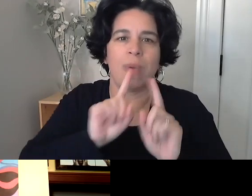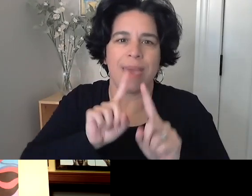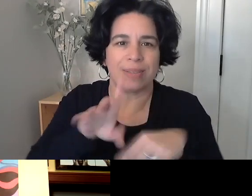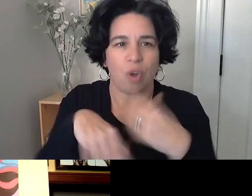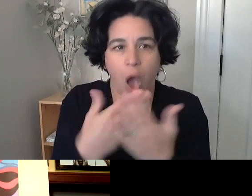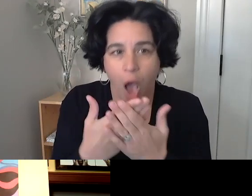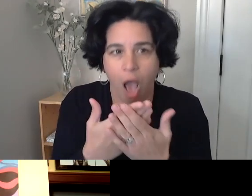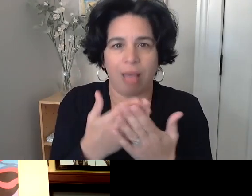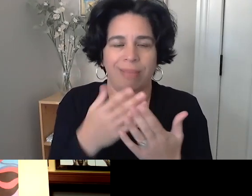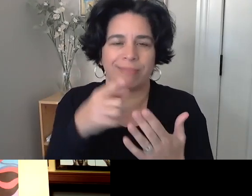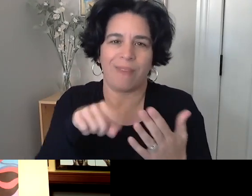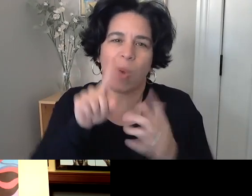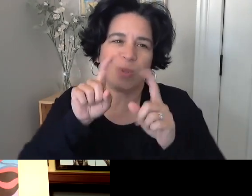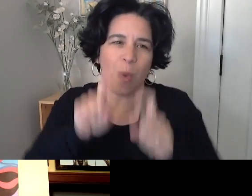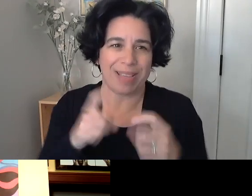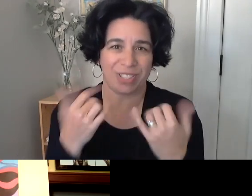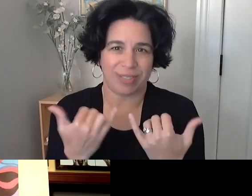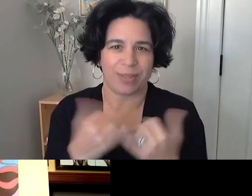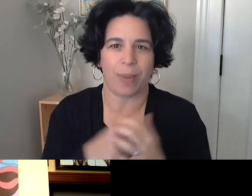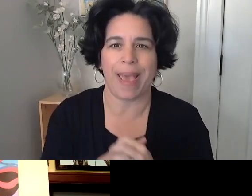the webinar.